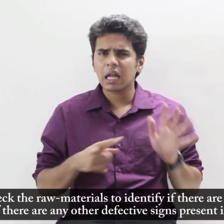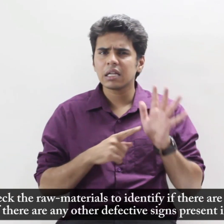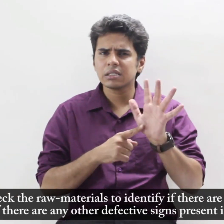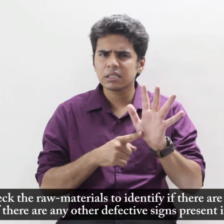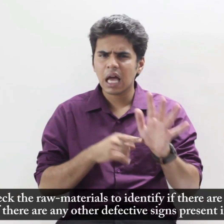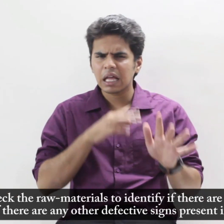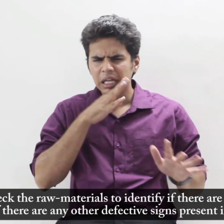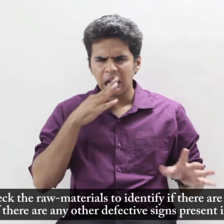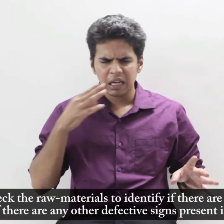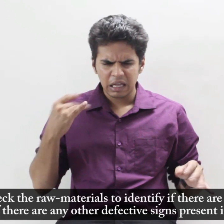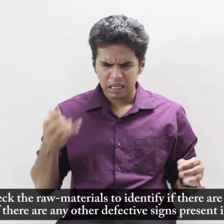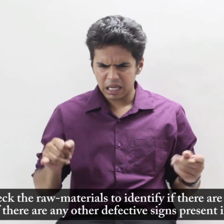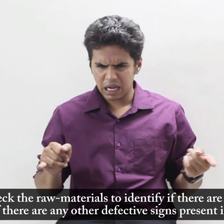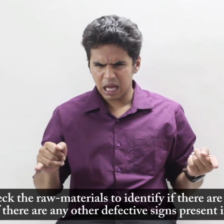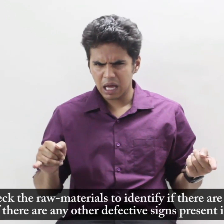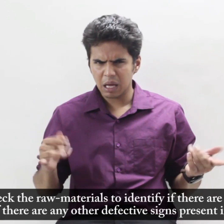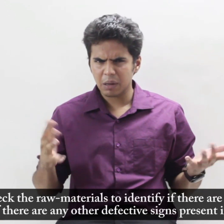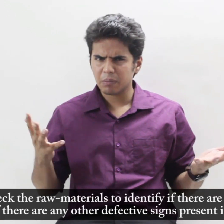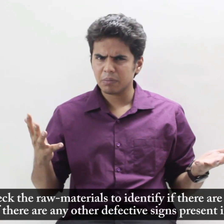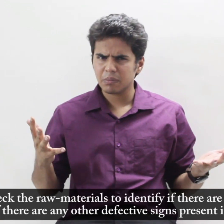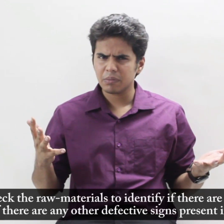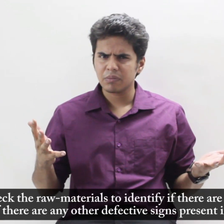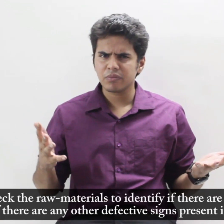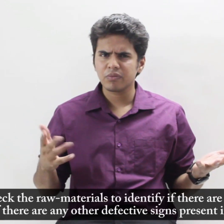other defective signs present in the raw material.